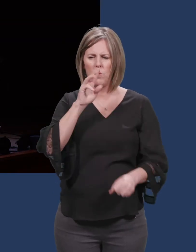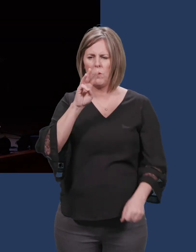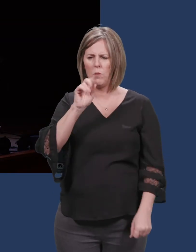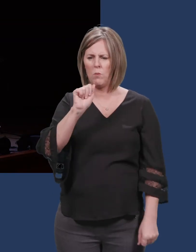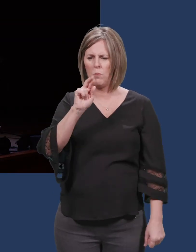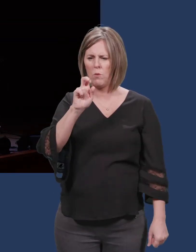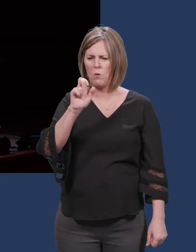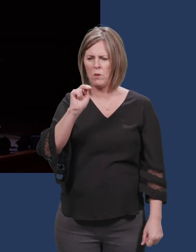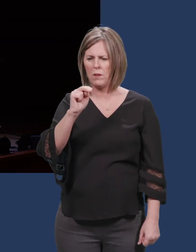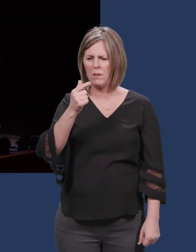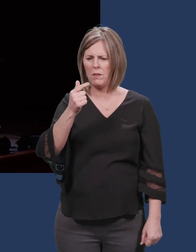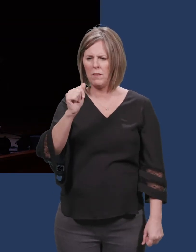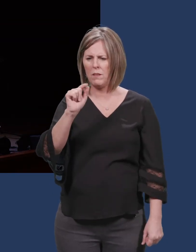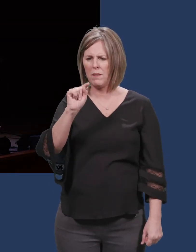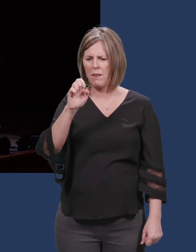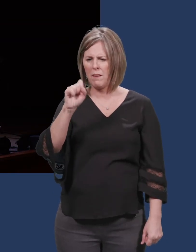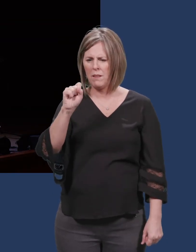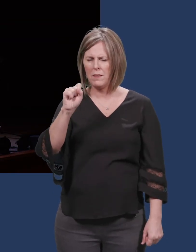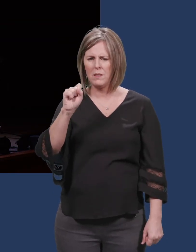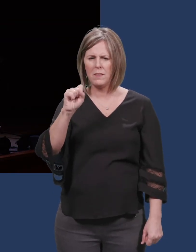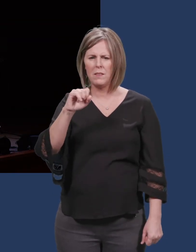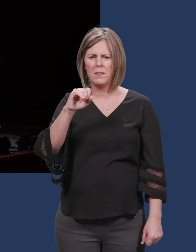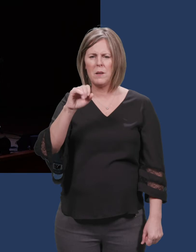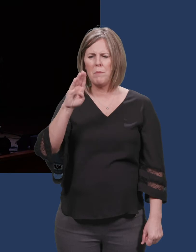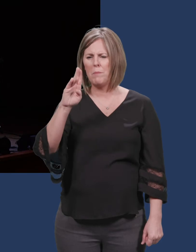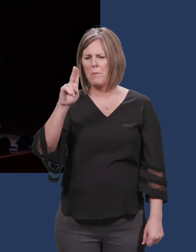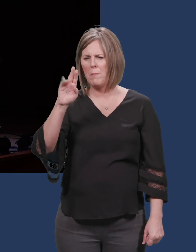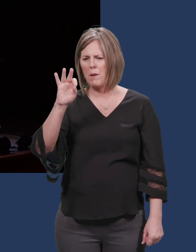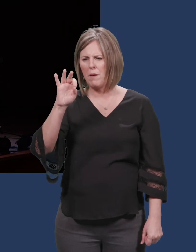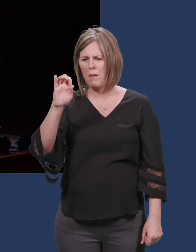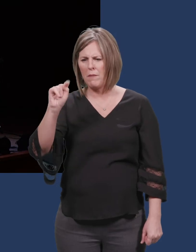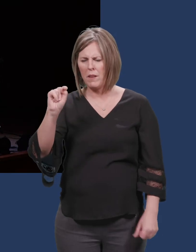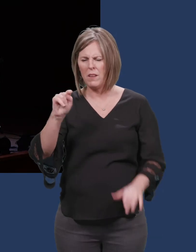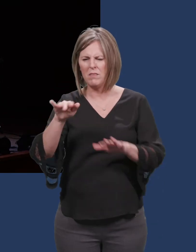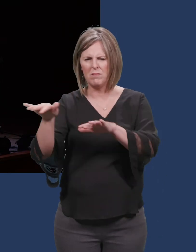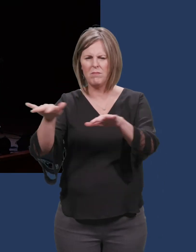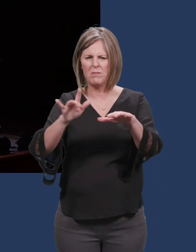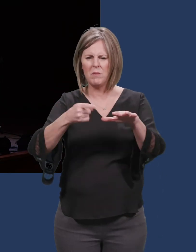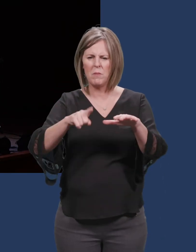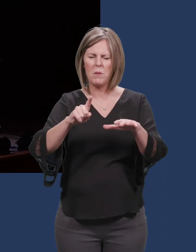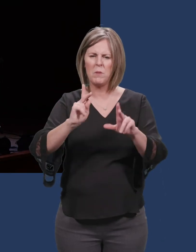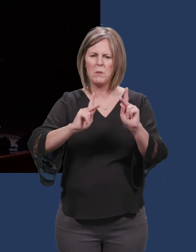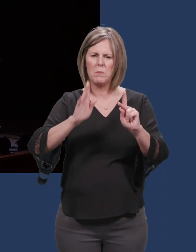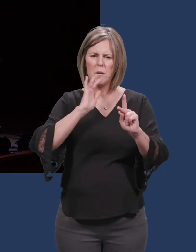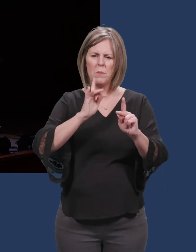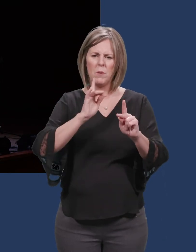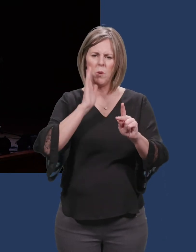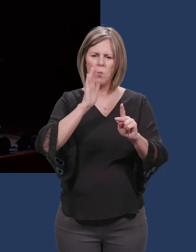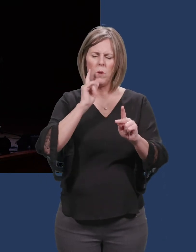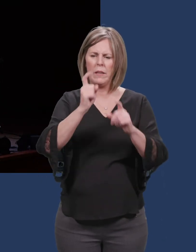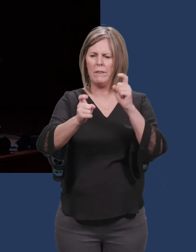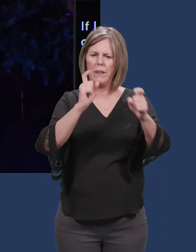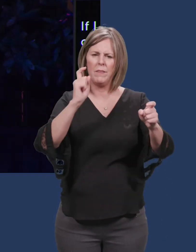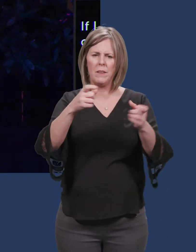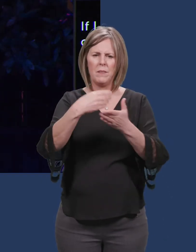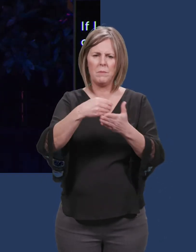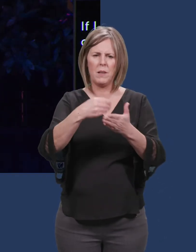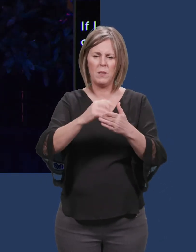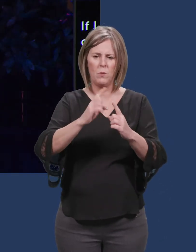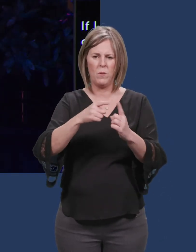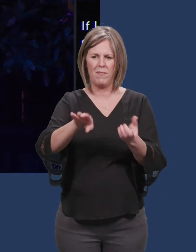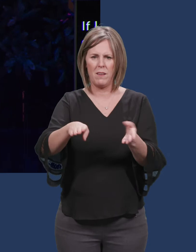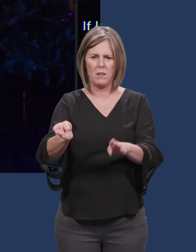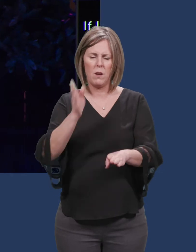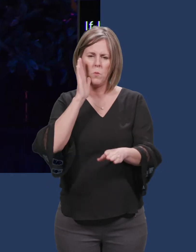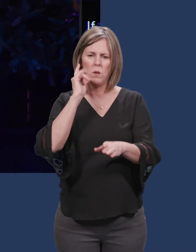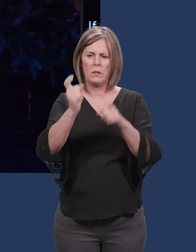dedicated themselves to and committed themselves to giving away their wealth, both in their lifetime but also upon their death. And anytime